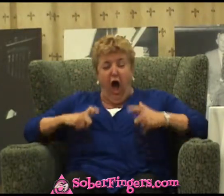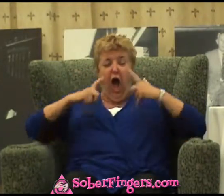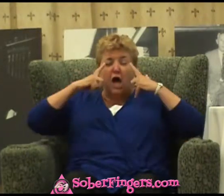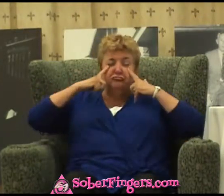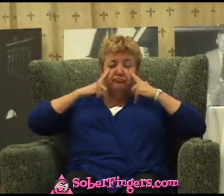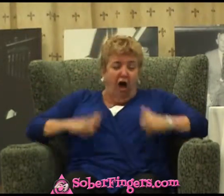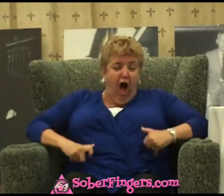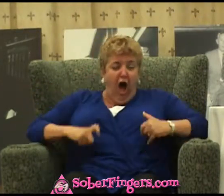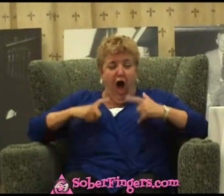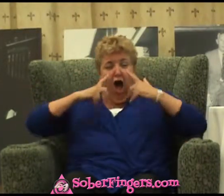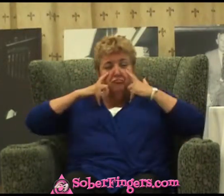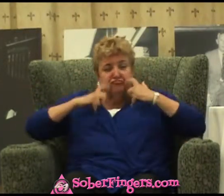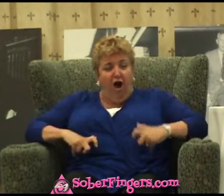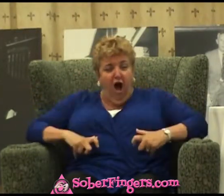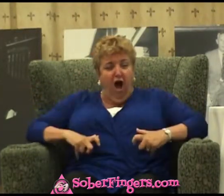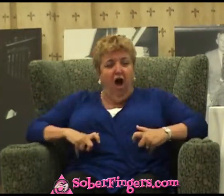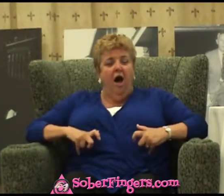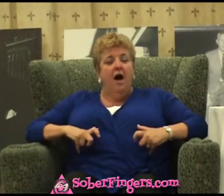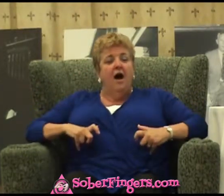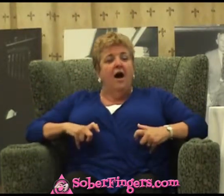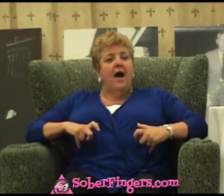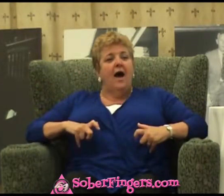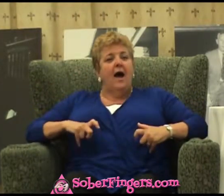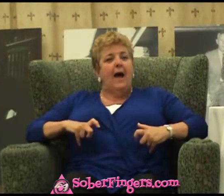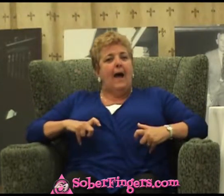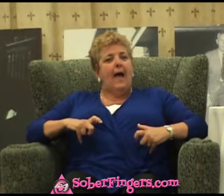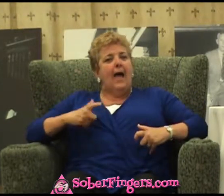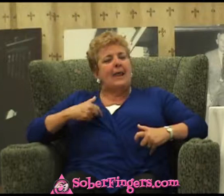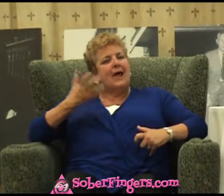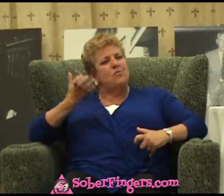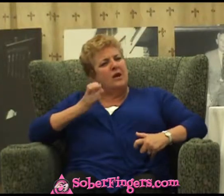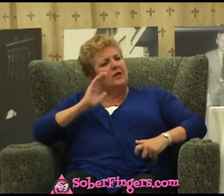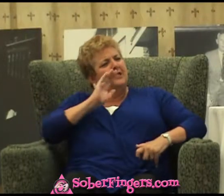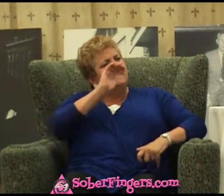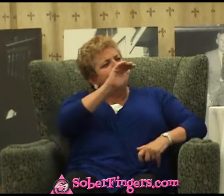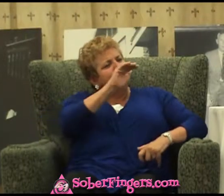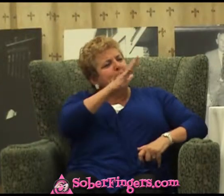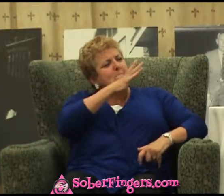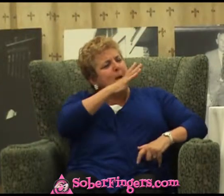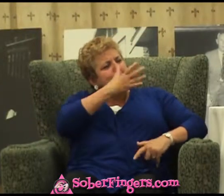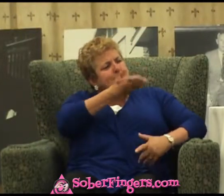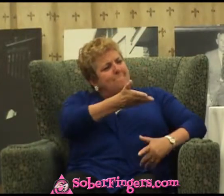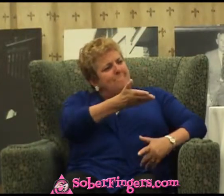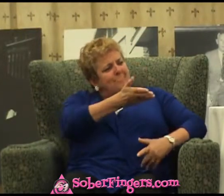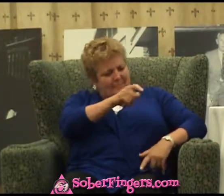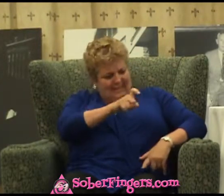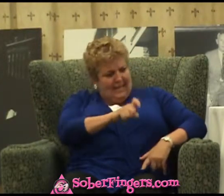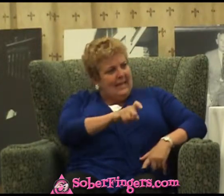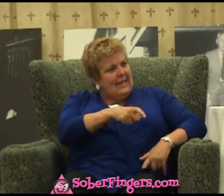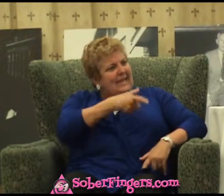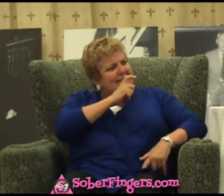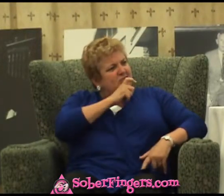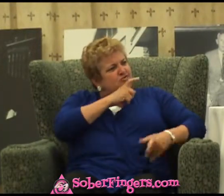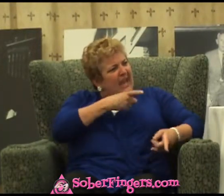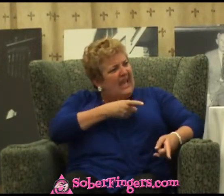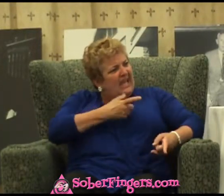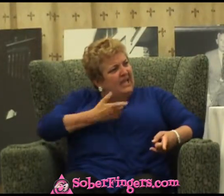out. And I wanted to go up to his mom and say, he needs a drink.